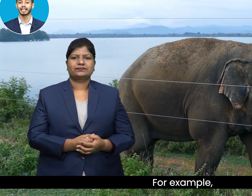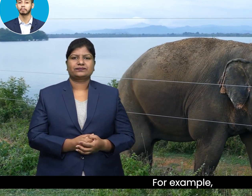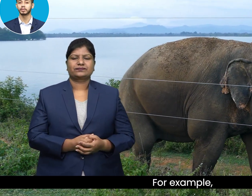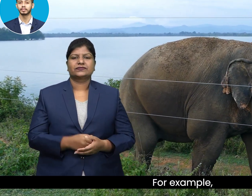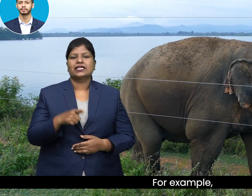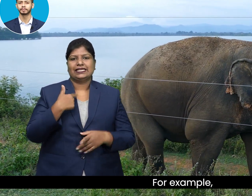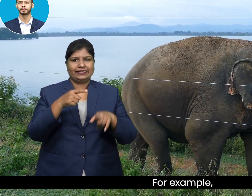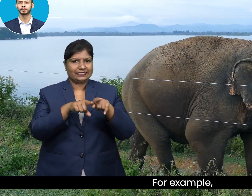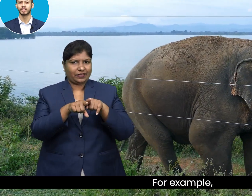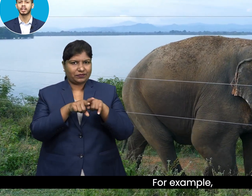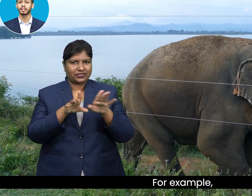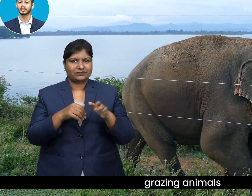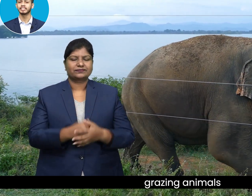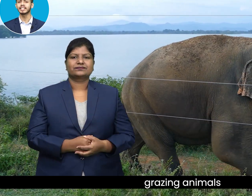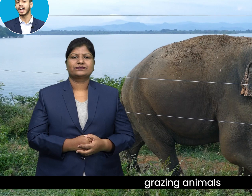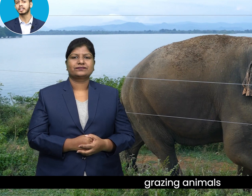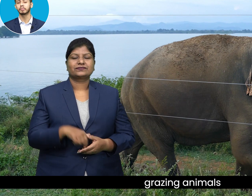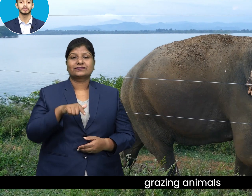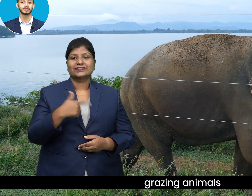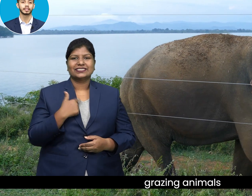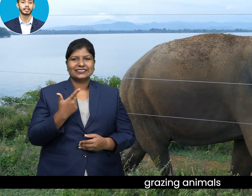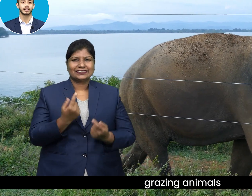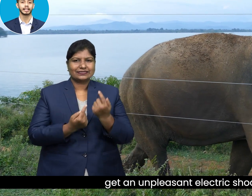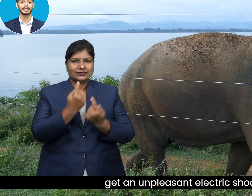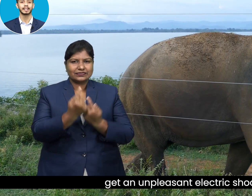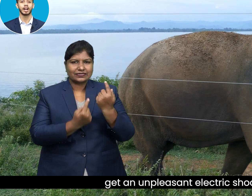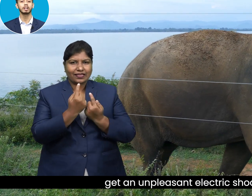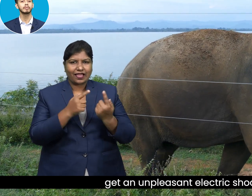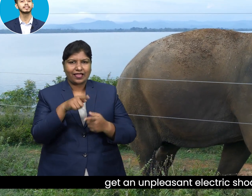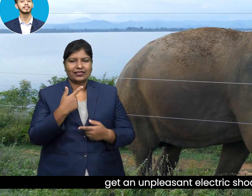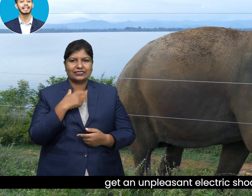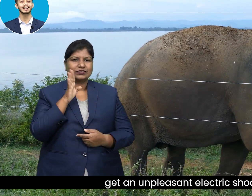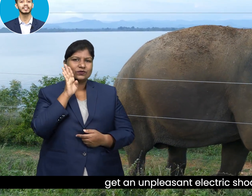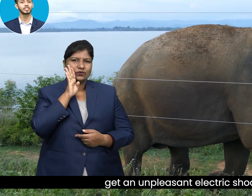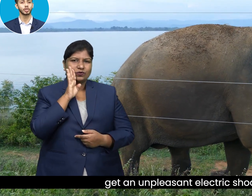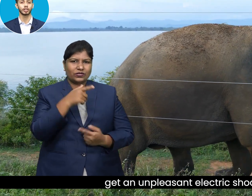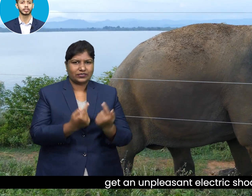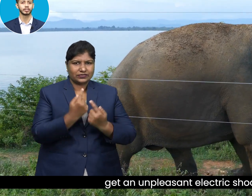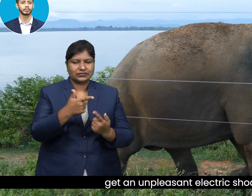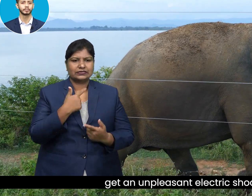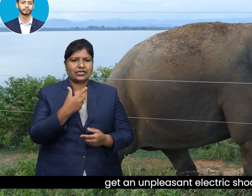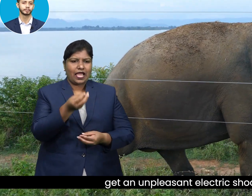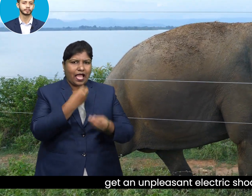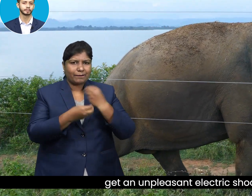For example, grazing animals get an unpleasant electric